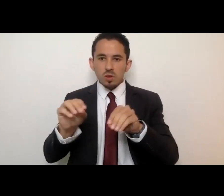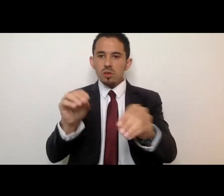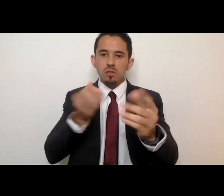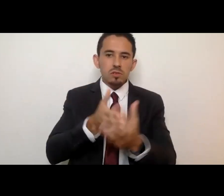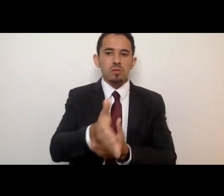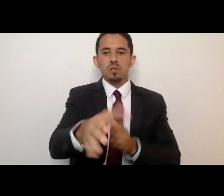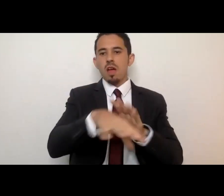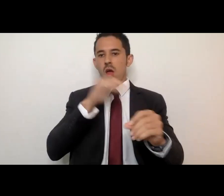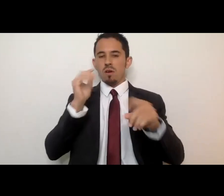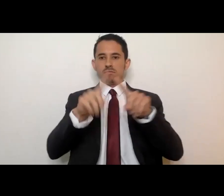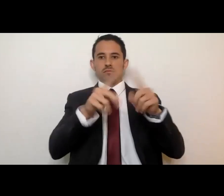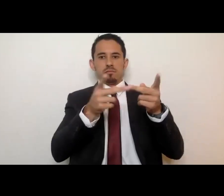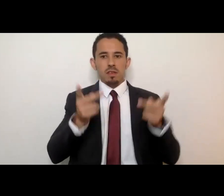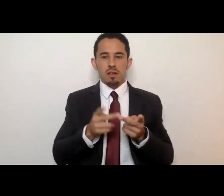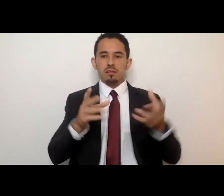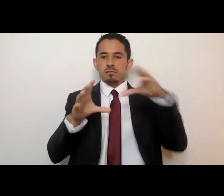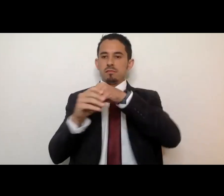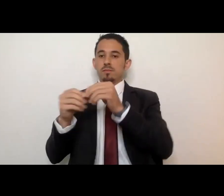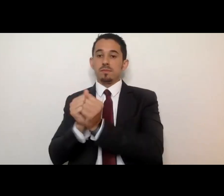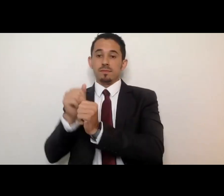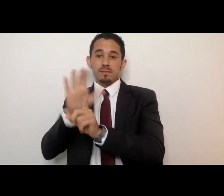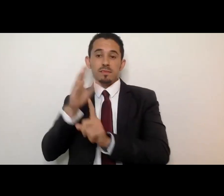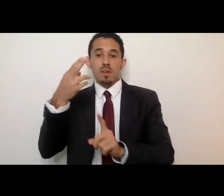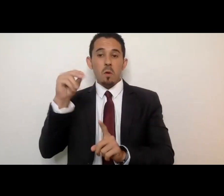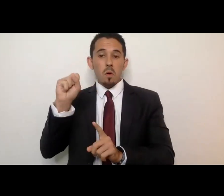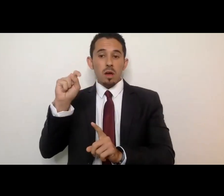effect on ticks and where they migrate in and out of,